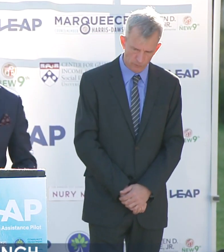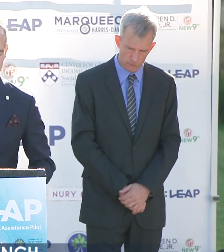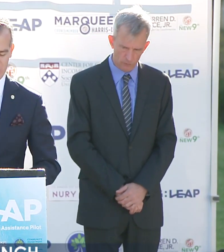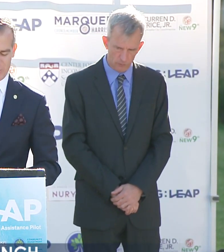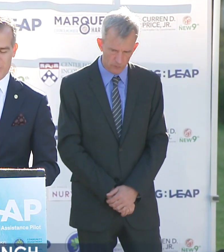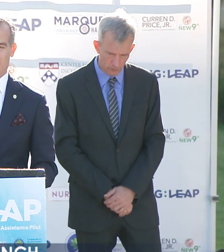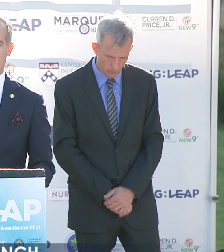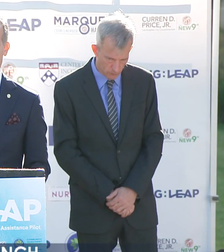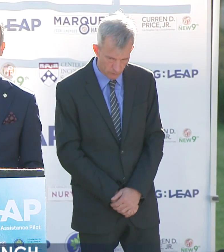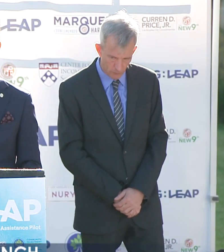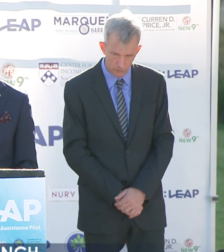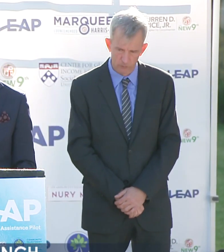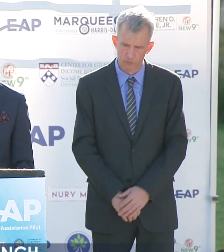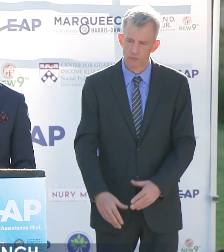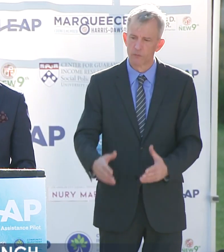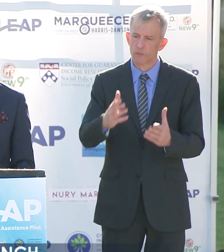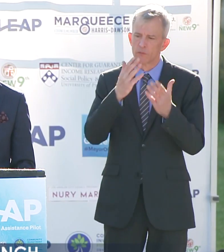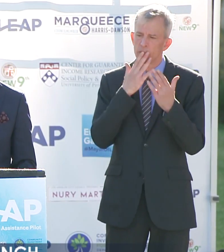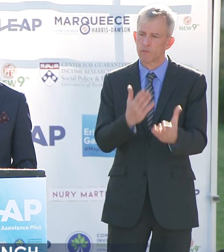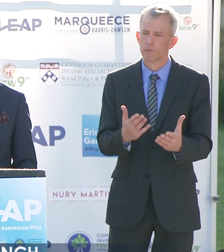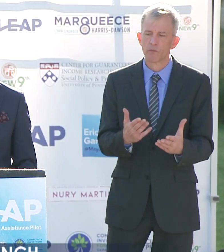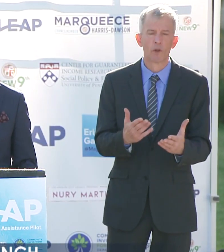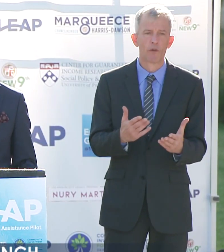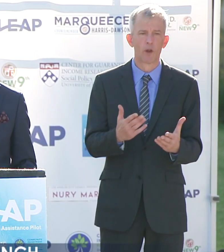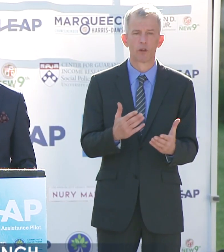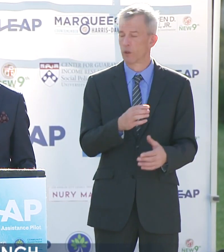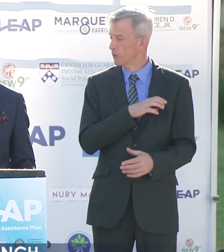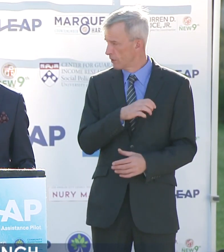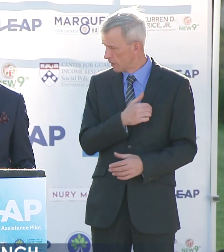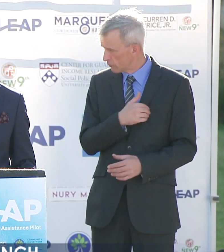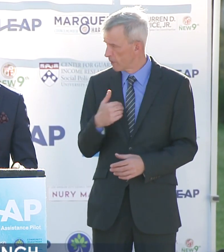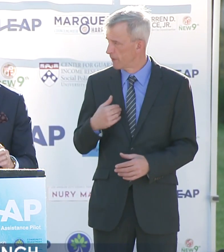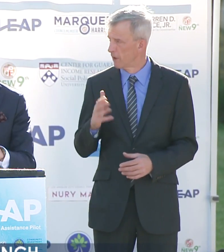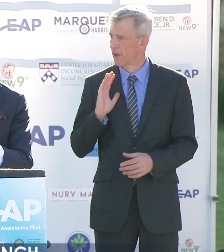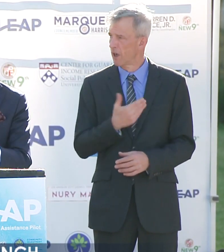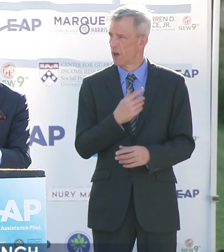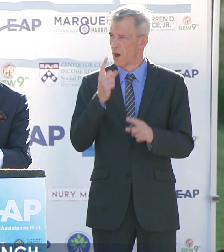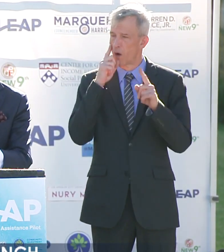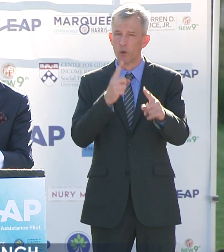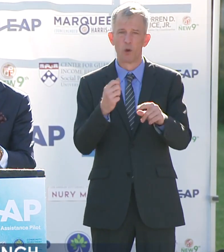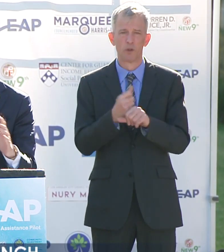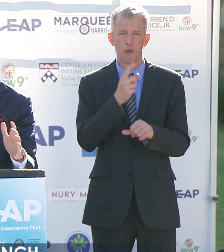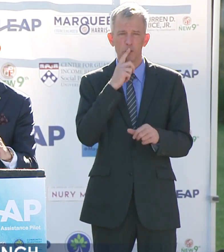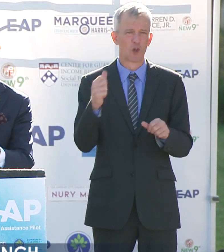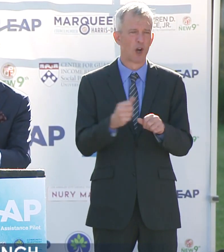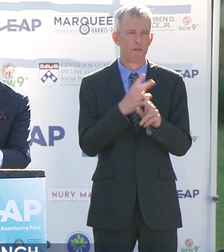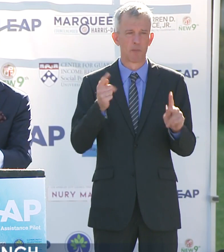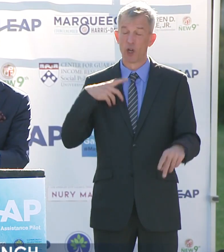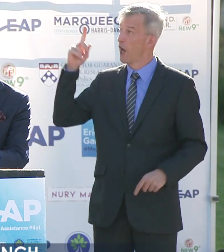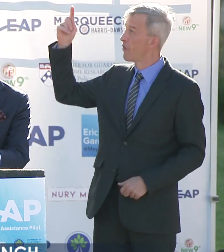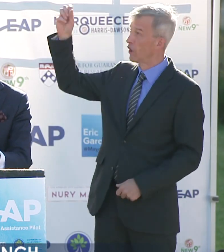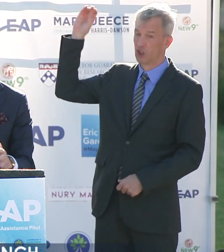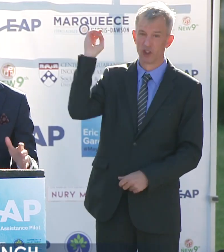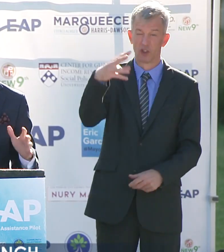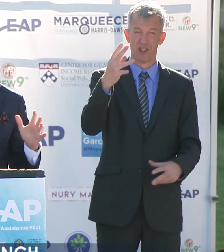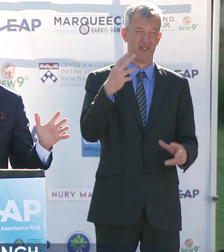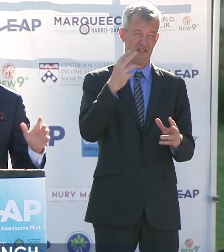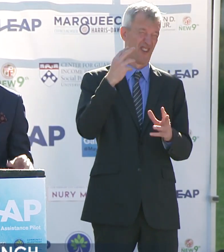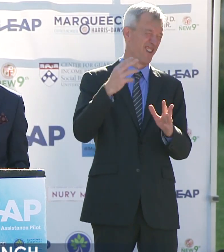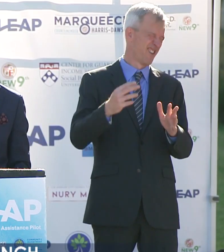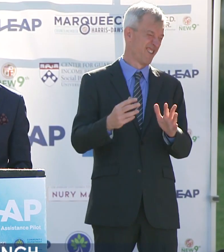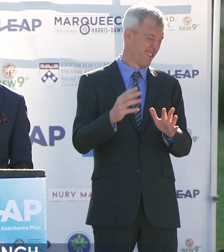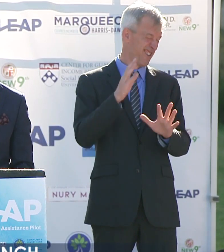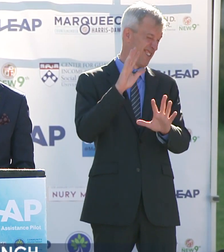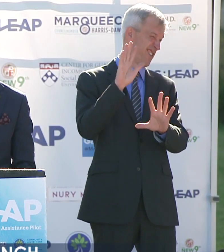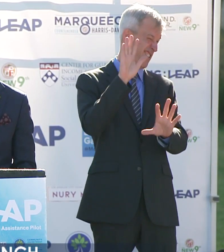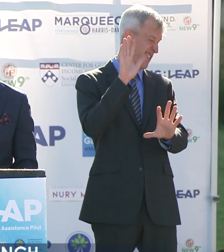Thank you so much, Councilmember Harris Dawson. Our goal was to make sure everybody has the sun in their eyes, so that's been achieved. Sorry about it. I'm sure